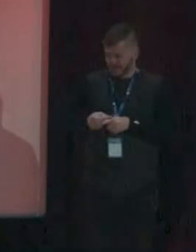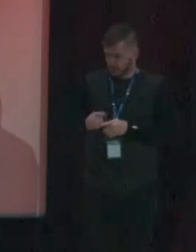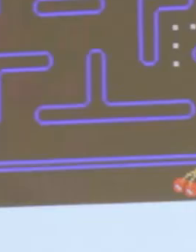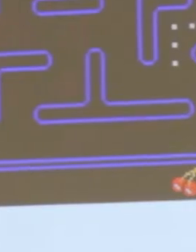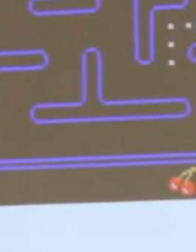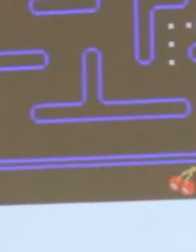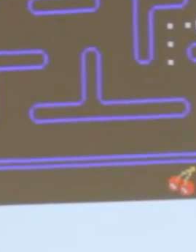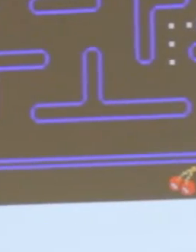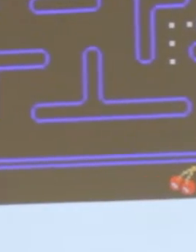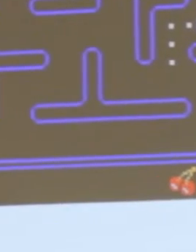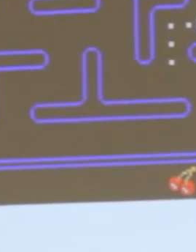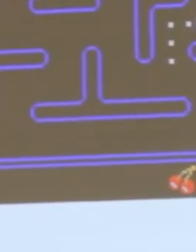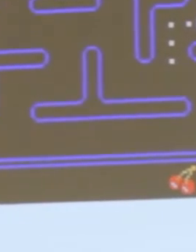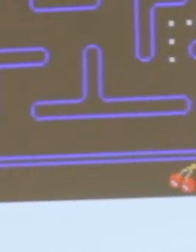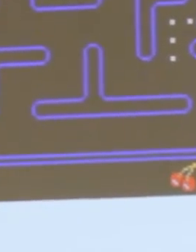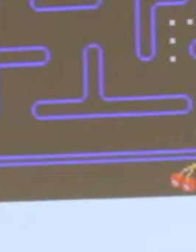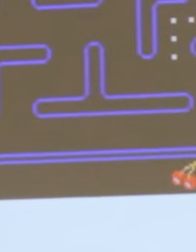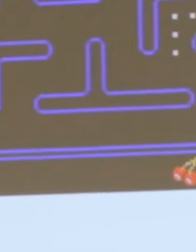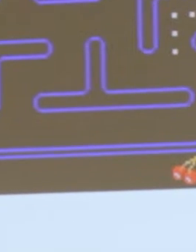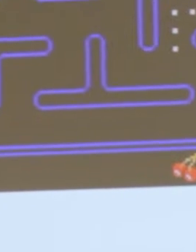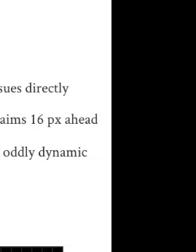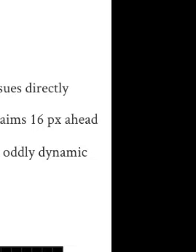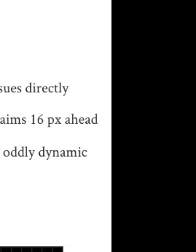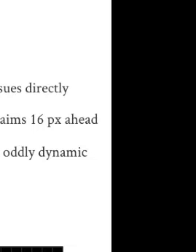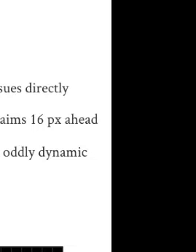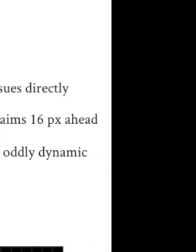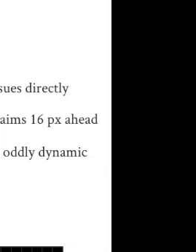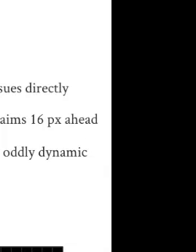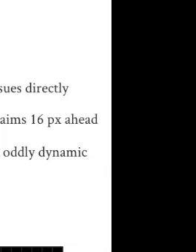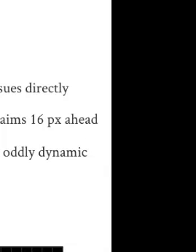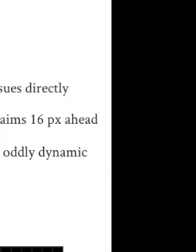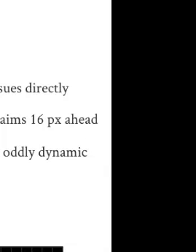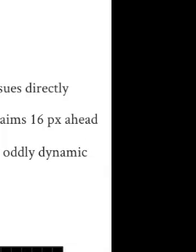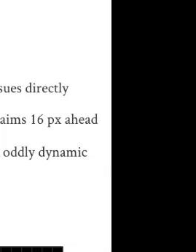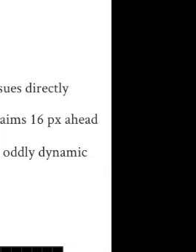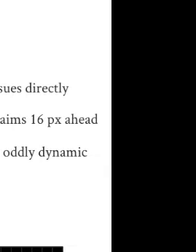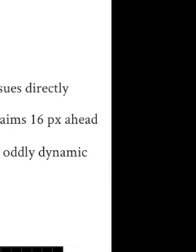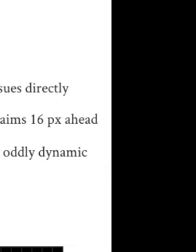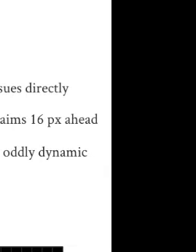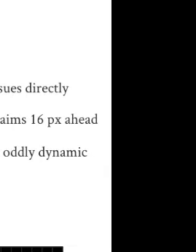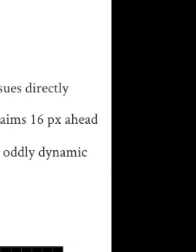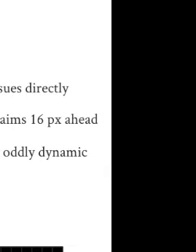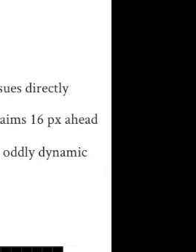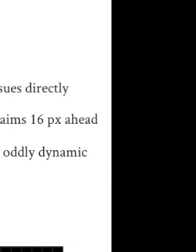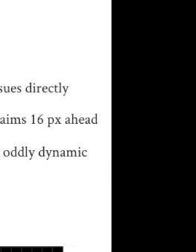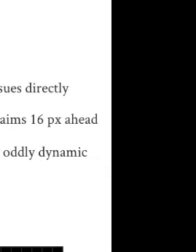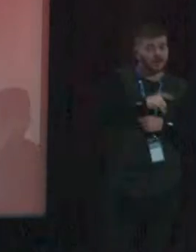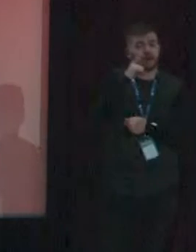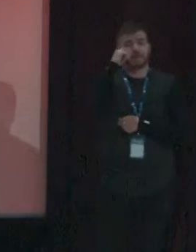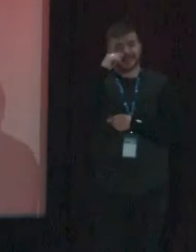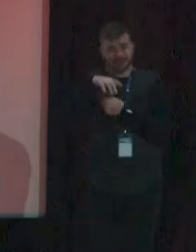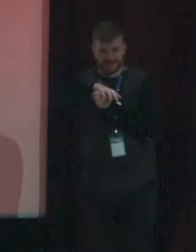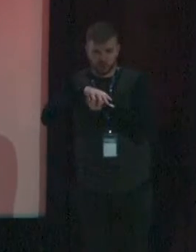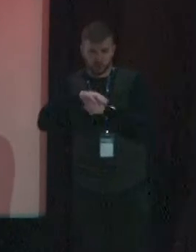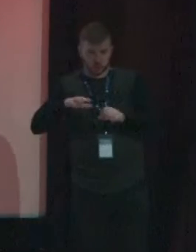is. Iosuke, the place that Iosuke aims for is determined both by Pac-Man's position and by Blinky's position.